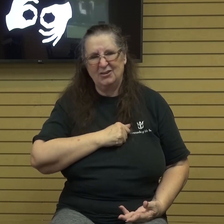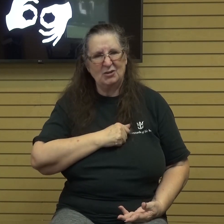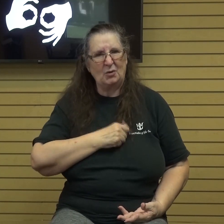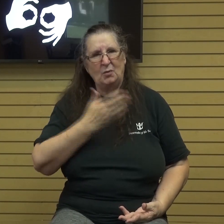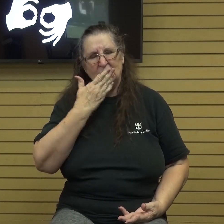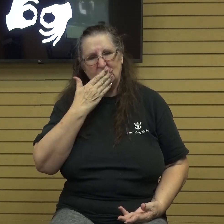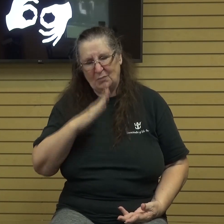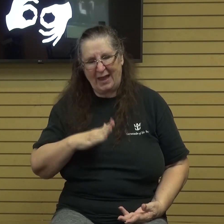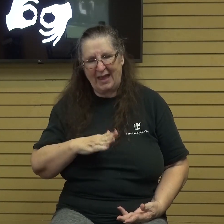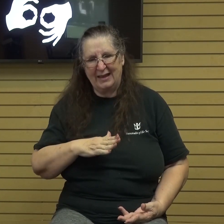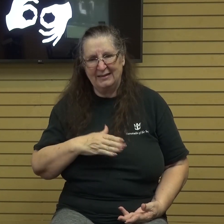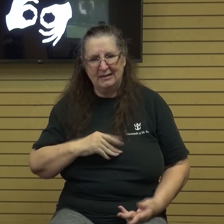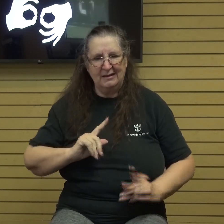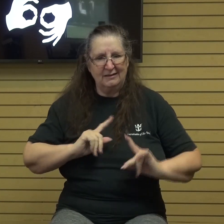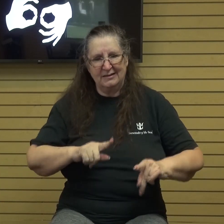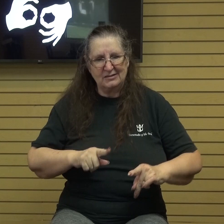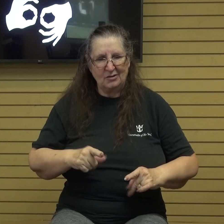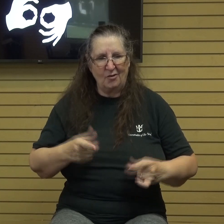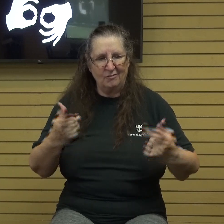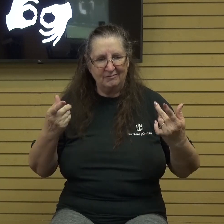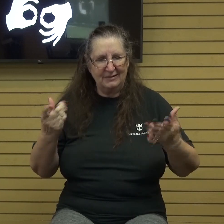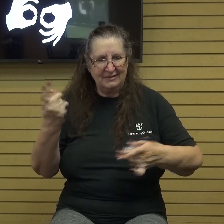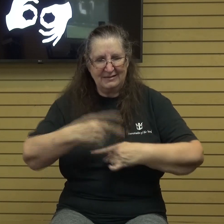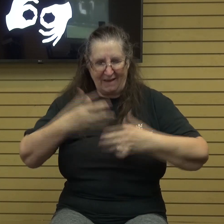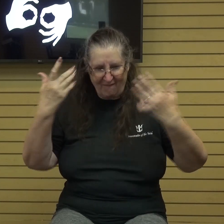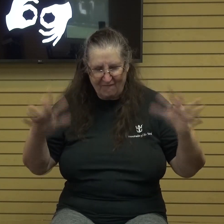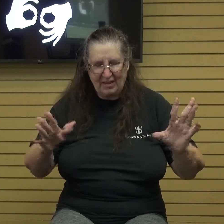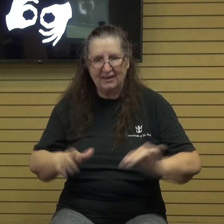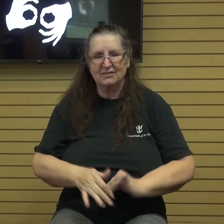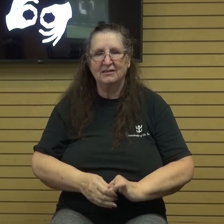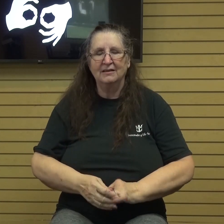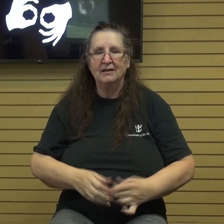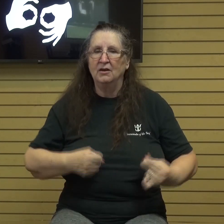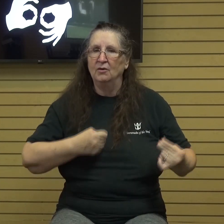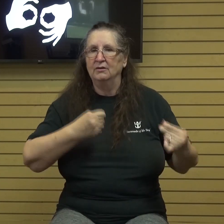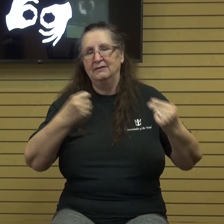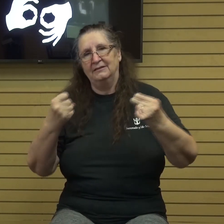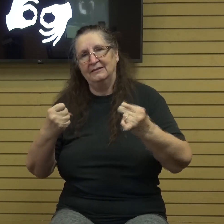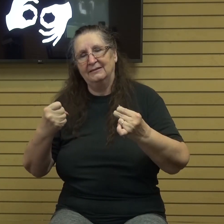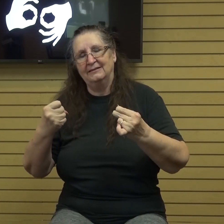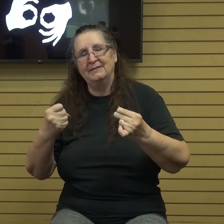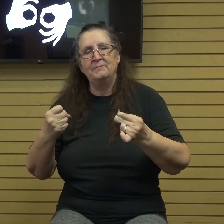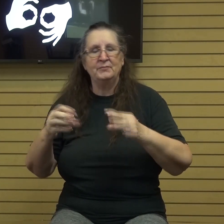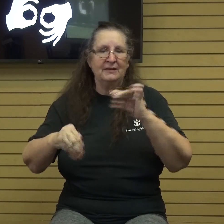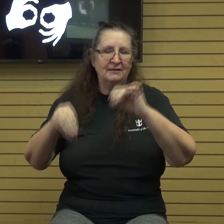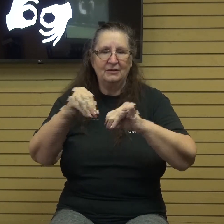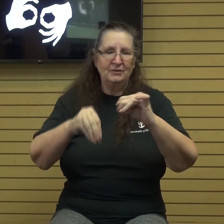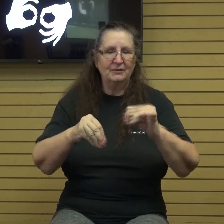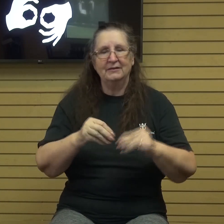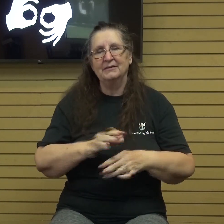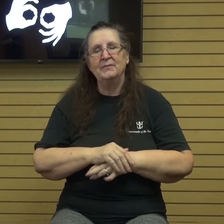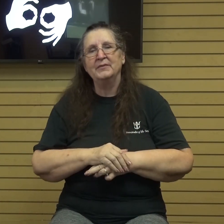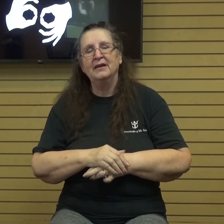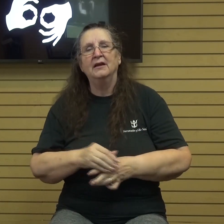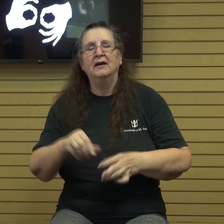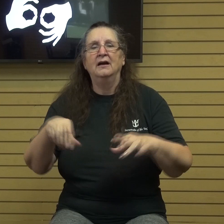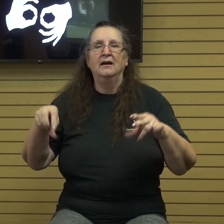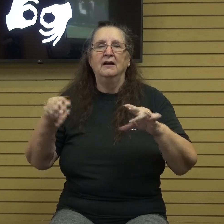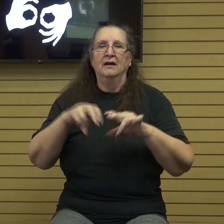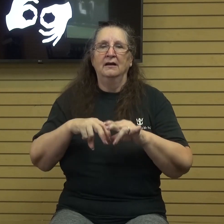mad, like, let's just go get this day over with. And then we're in the car, finally we get everything loaded, and we get in the car, and then I need